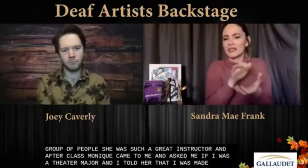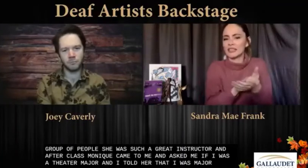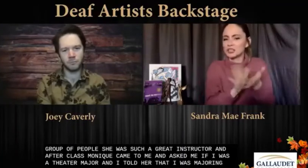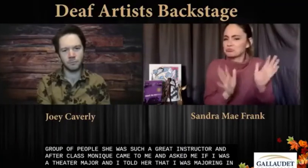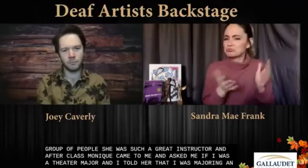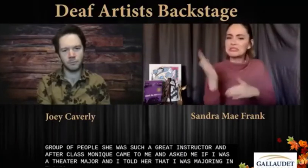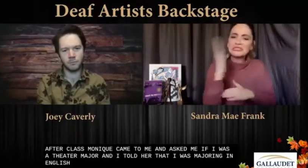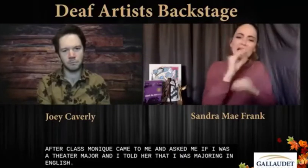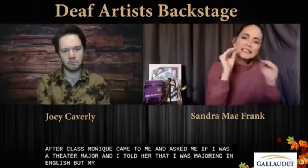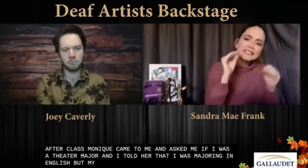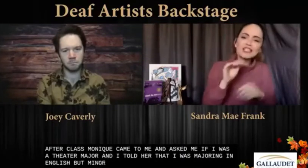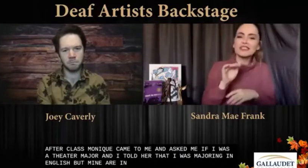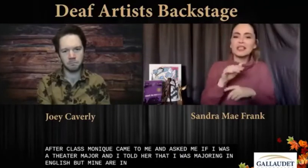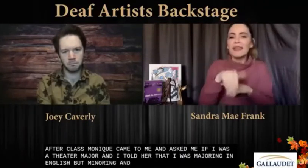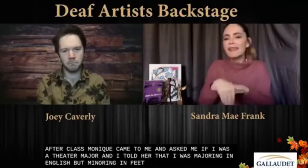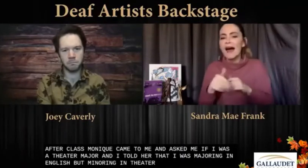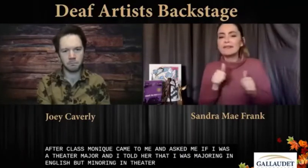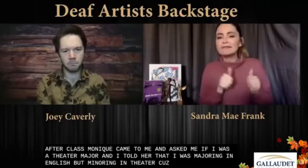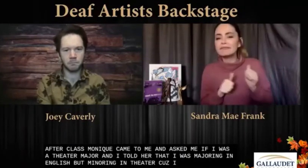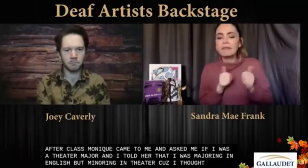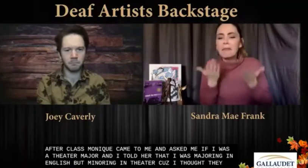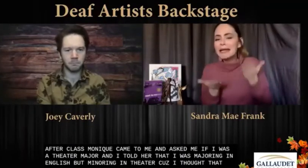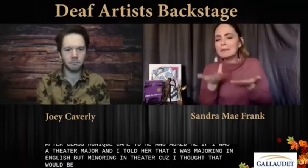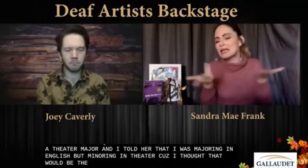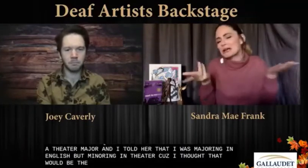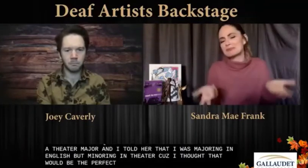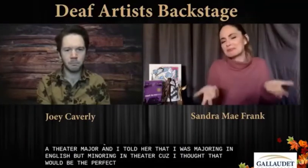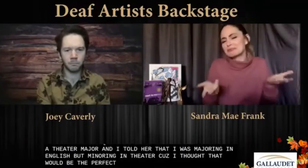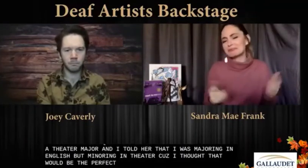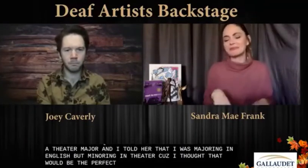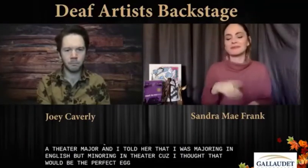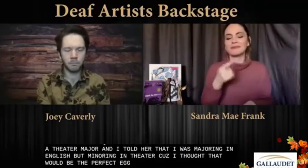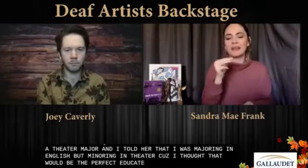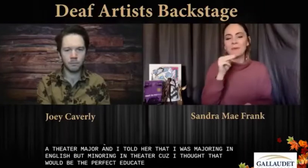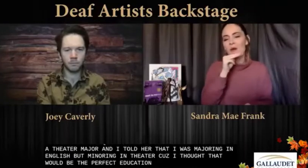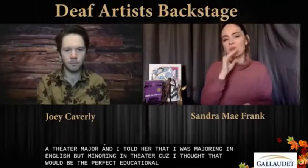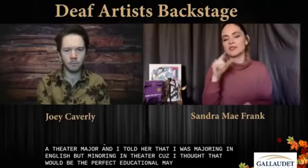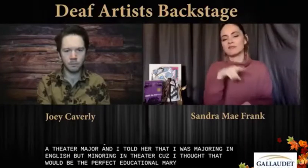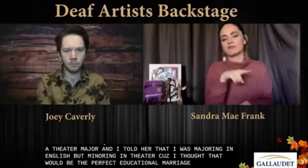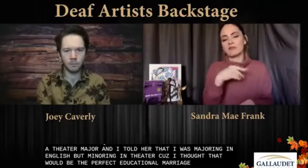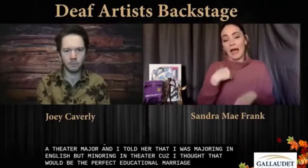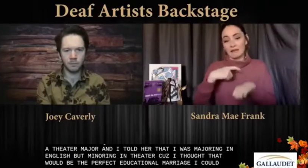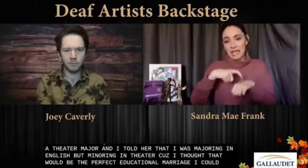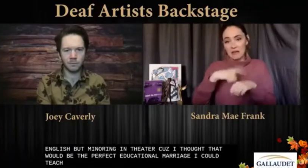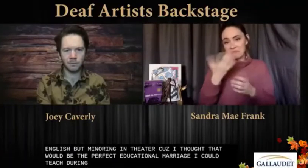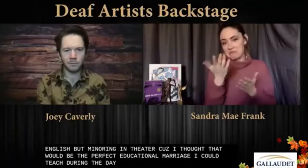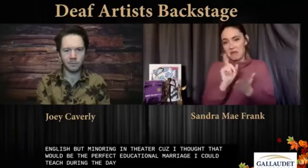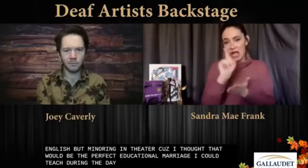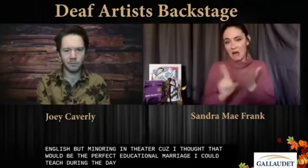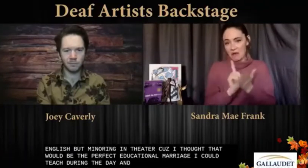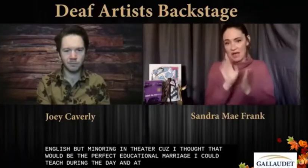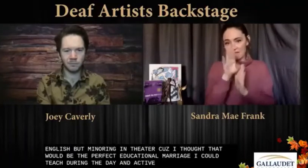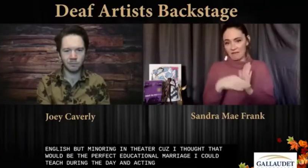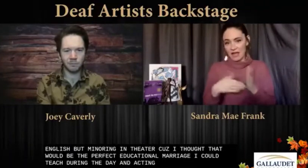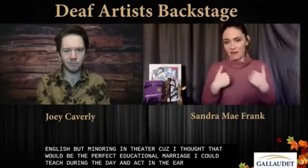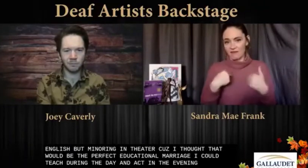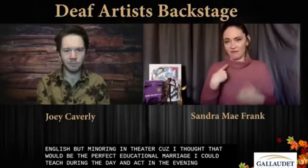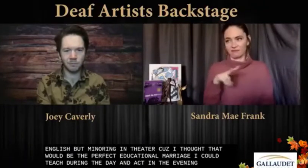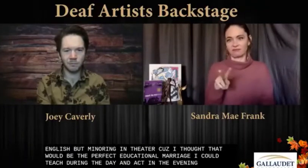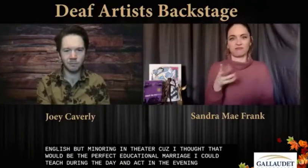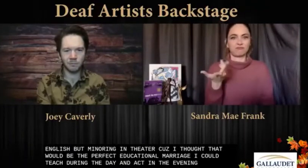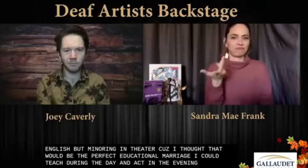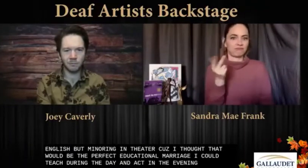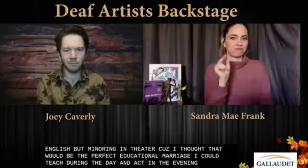majoring in English but minoring in theater because I thought that would be the perfect educational marriage I could teach during the day and act in the evening